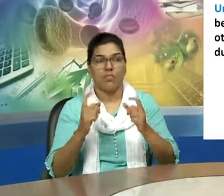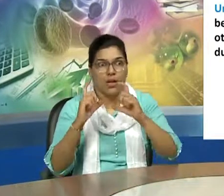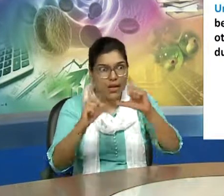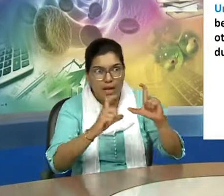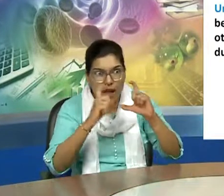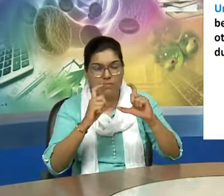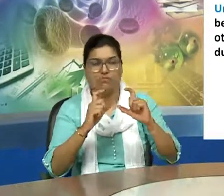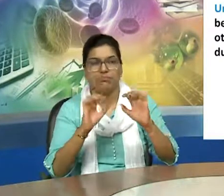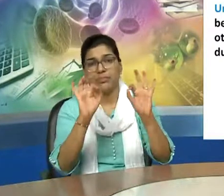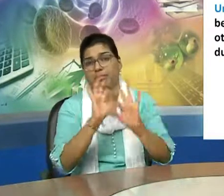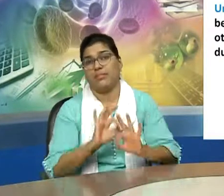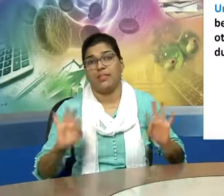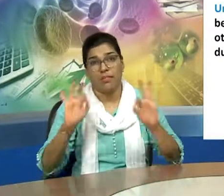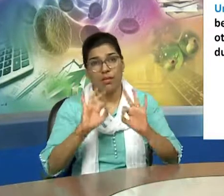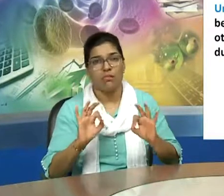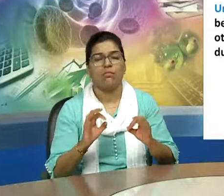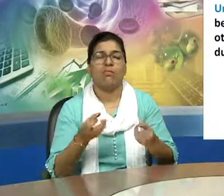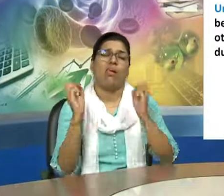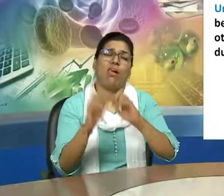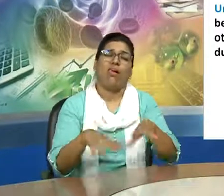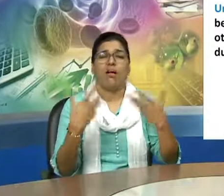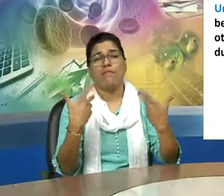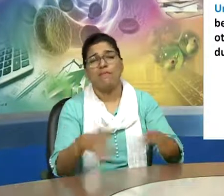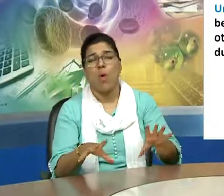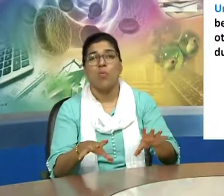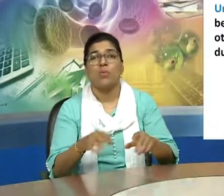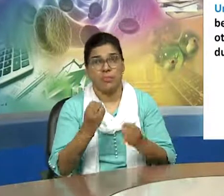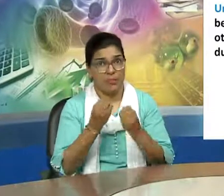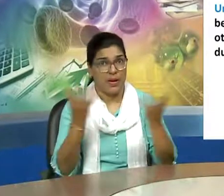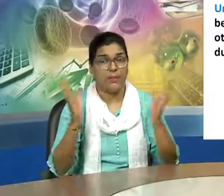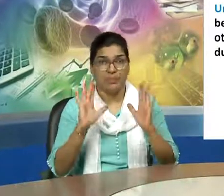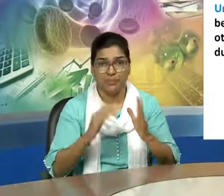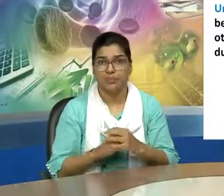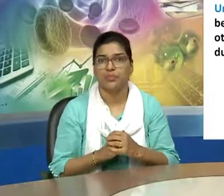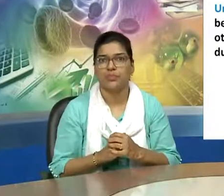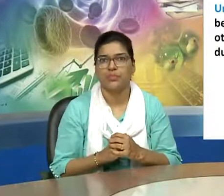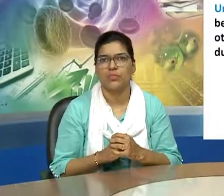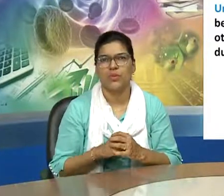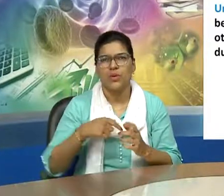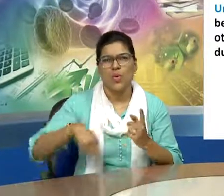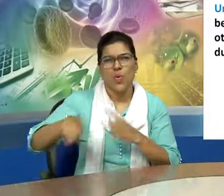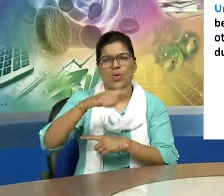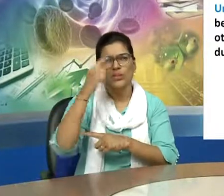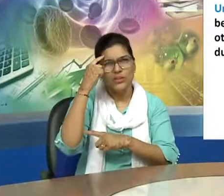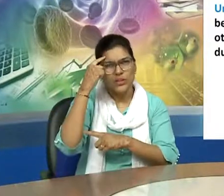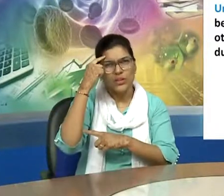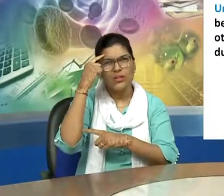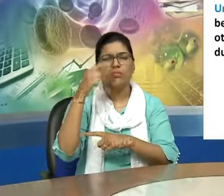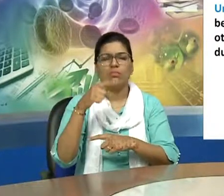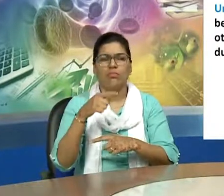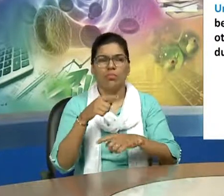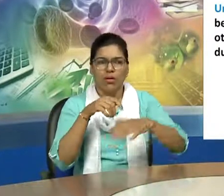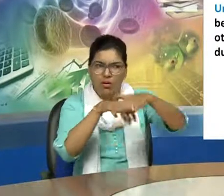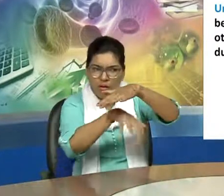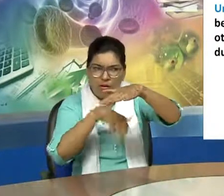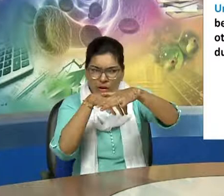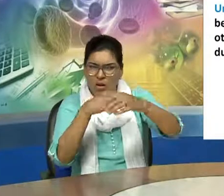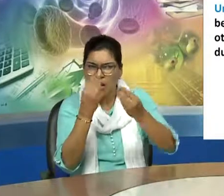And for this, we have to be careful. Unless care is taken, not only minerals will be